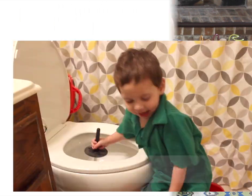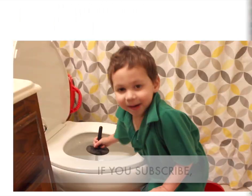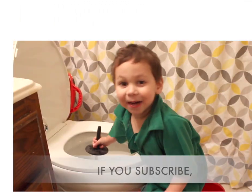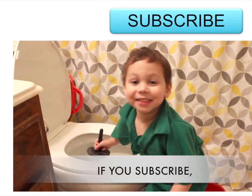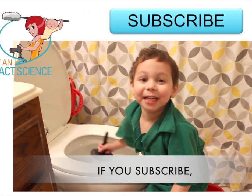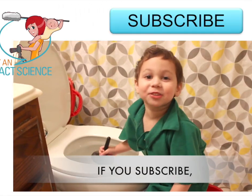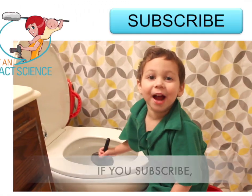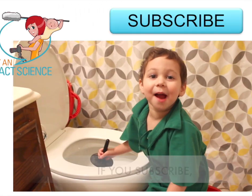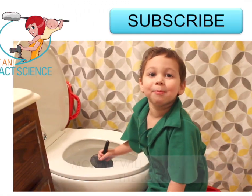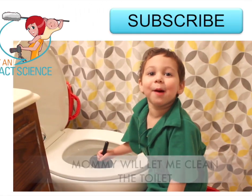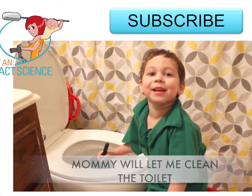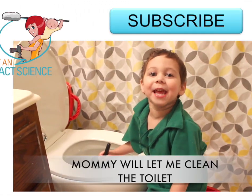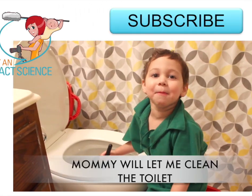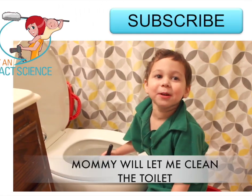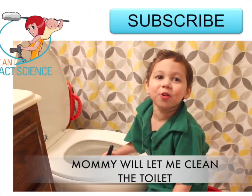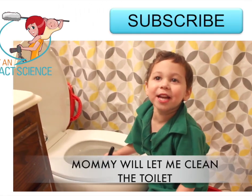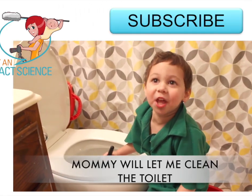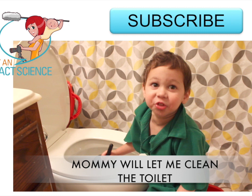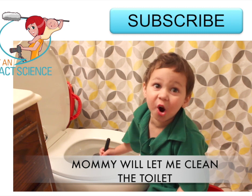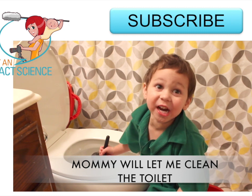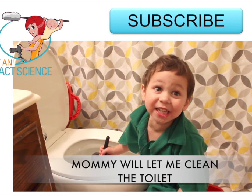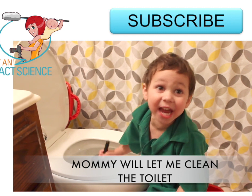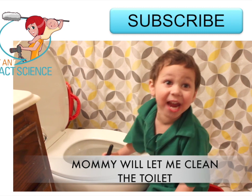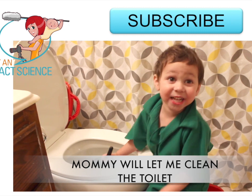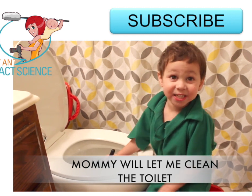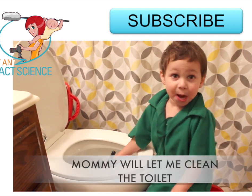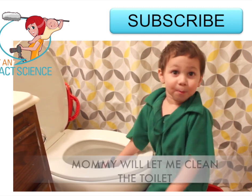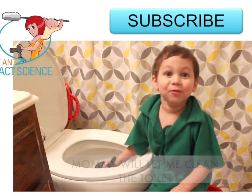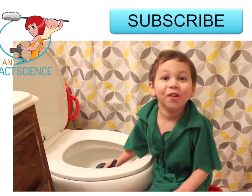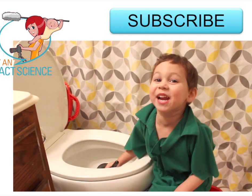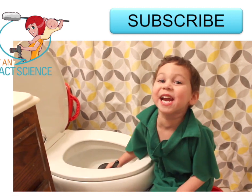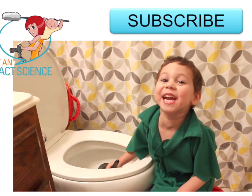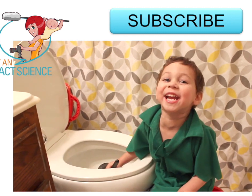Like this is great. Mama, let me clean the toilet. Please. Please. Please.